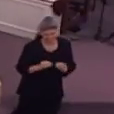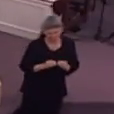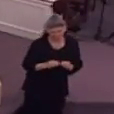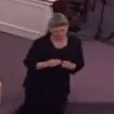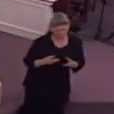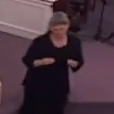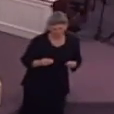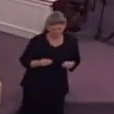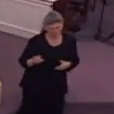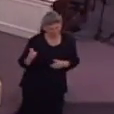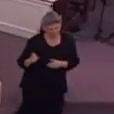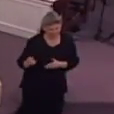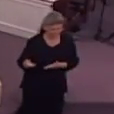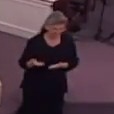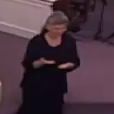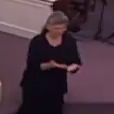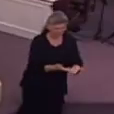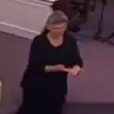to the morgue.